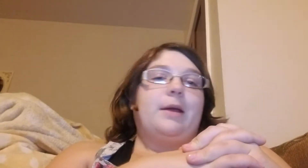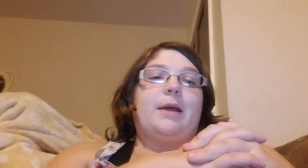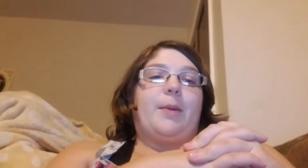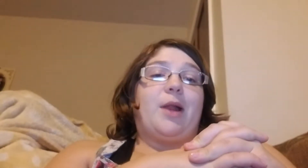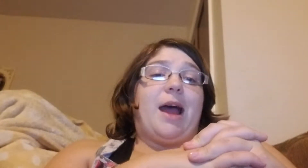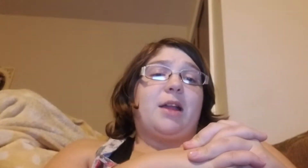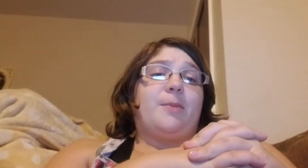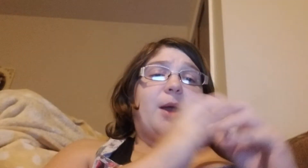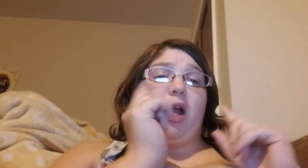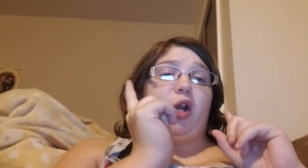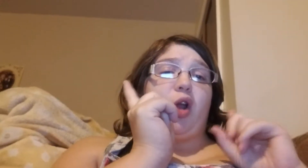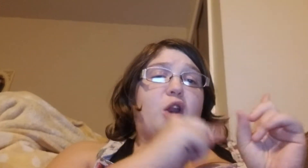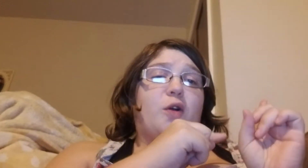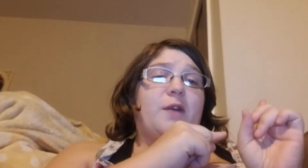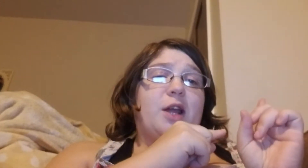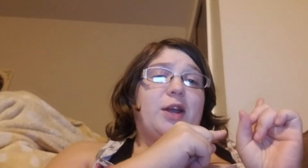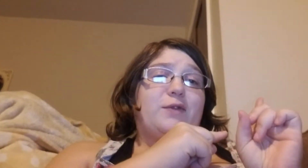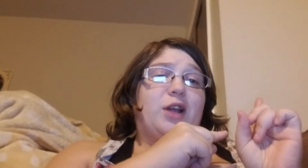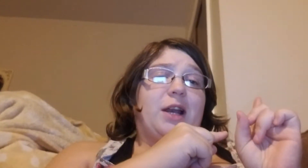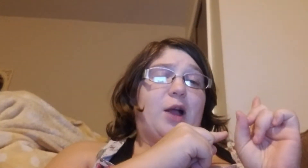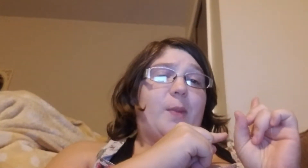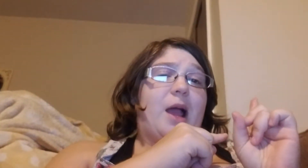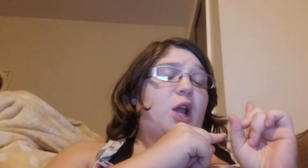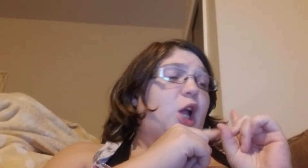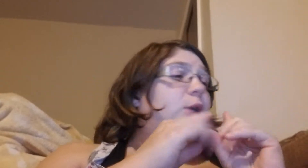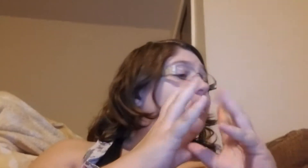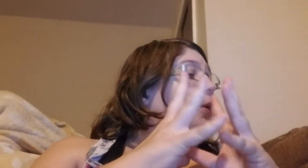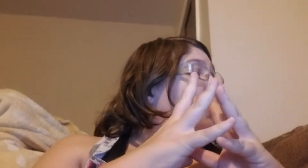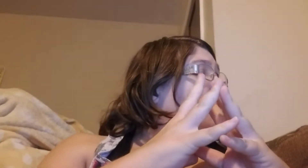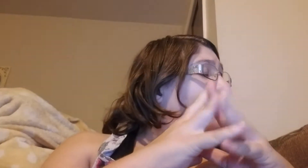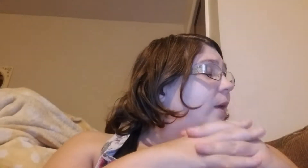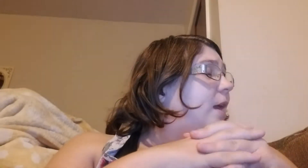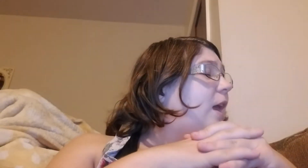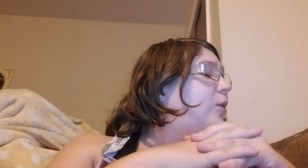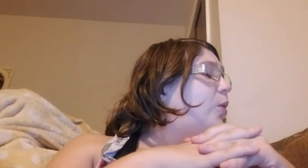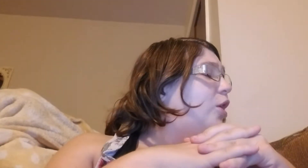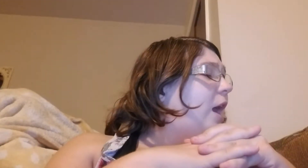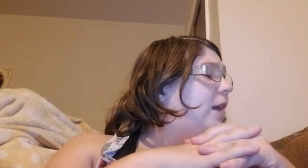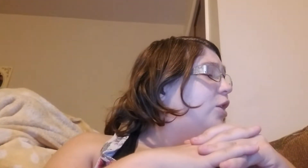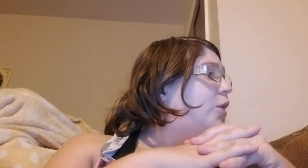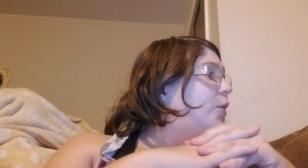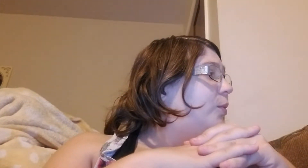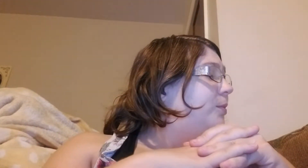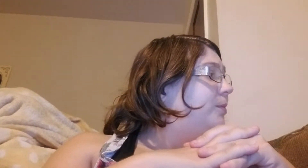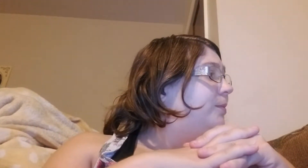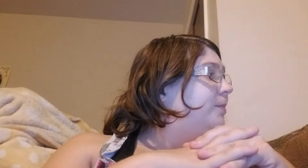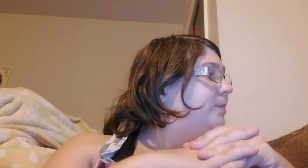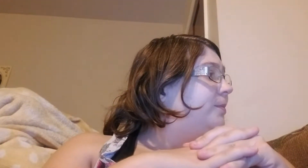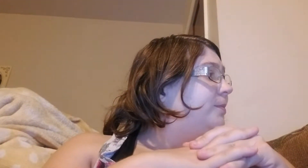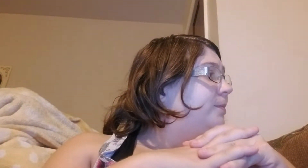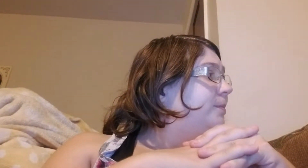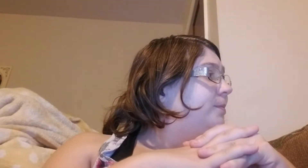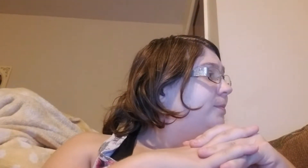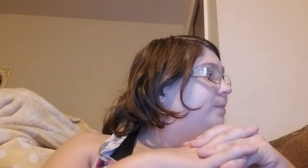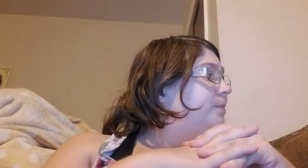I'm gonna ask my daughter over here if she can help me out here. What's the next word I need to do? What